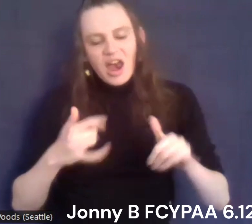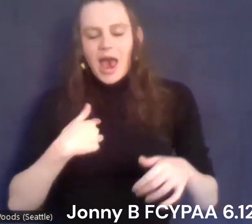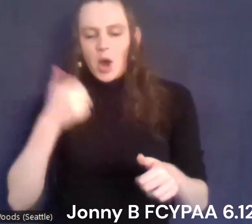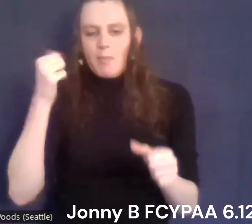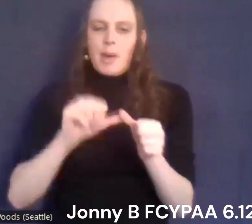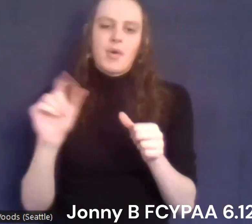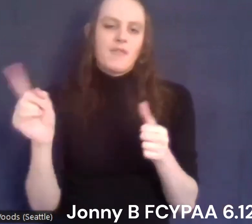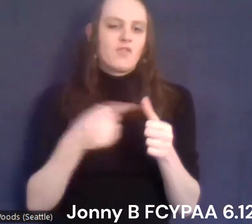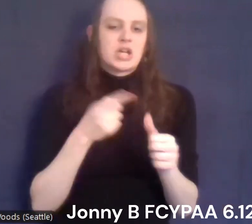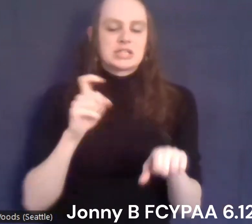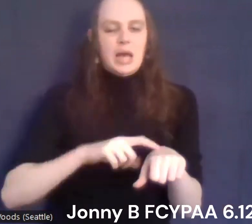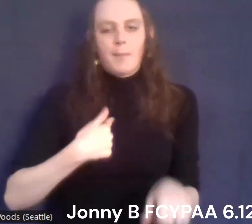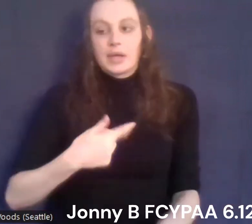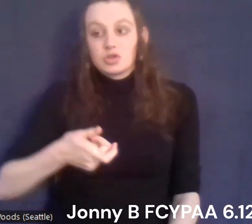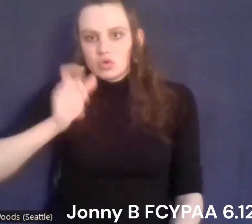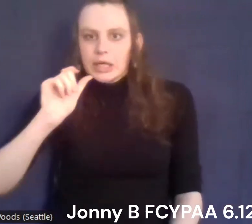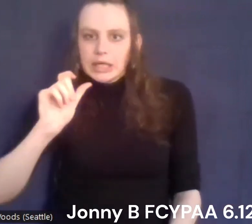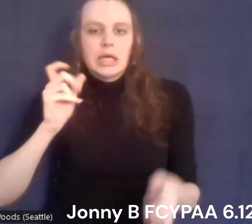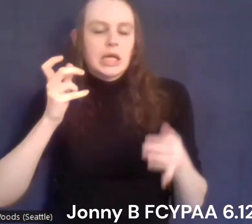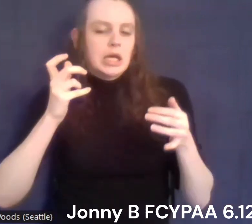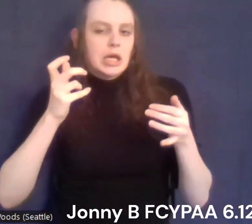at a party. Um,